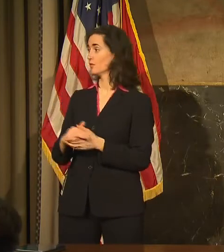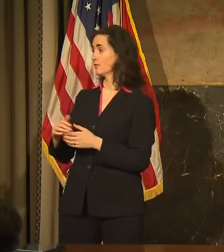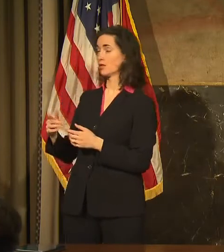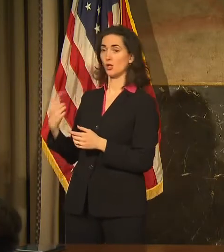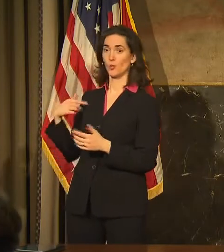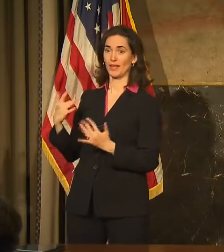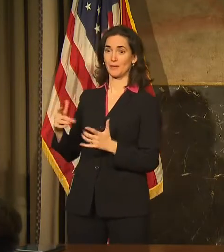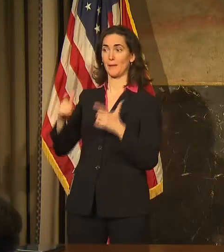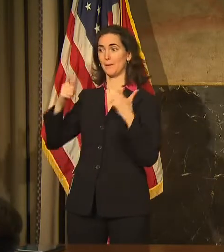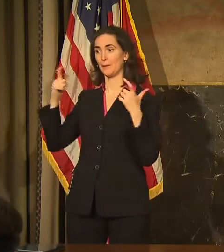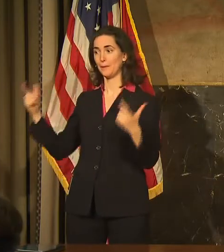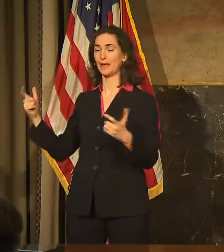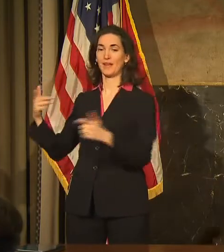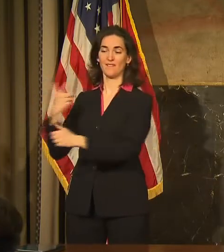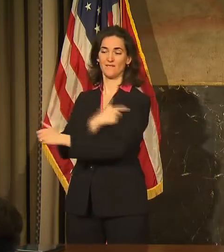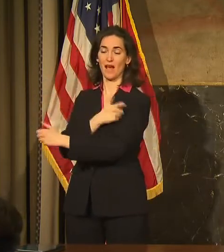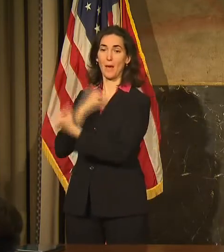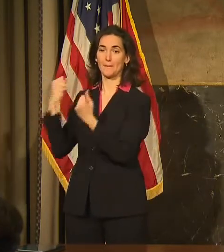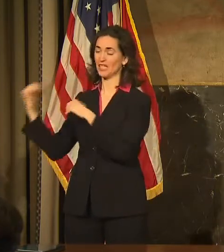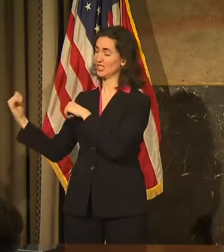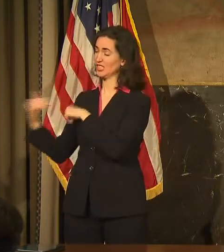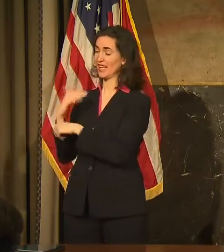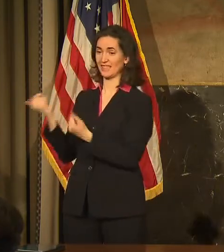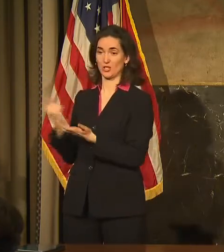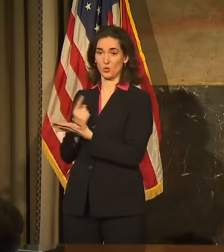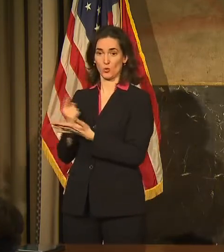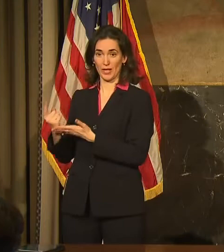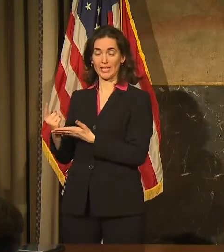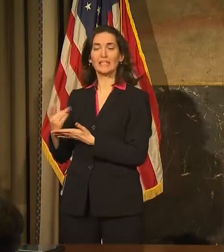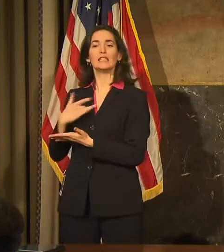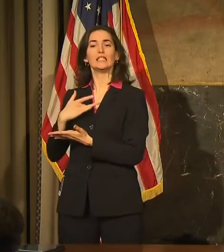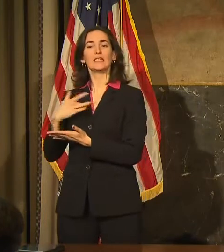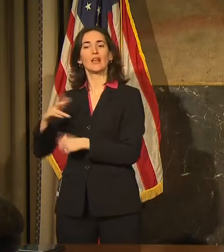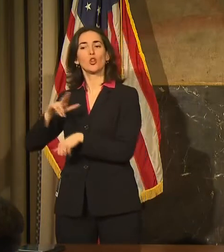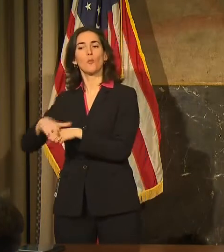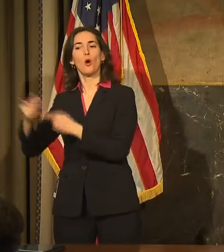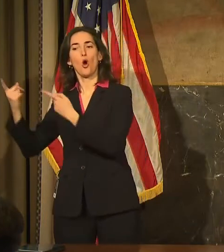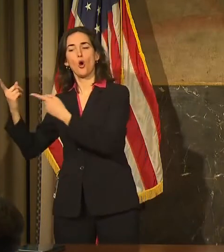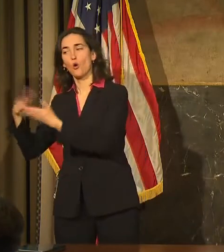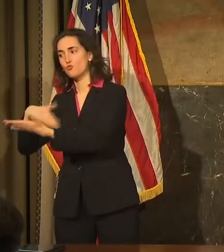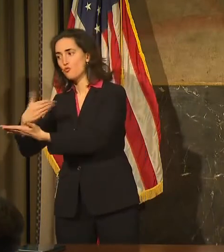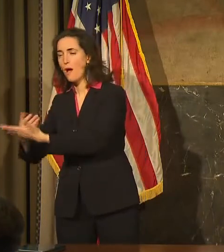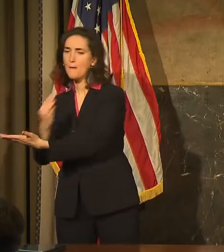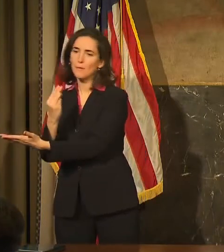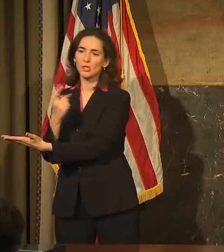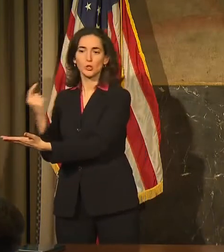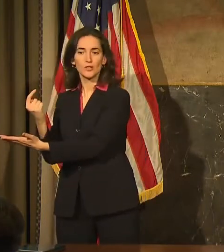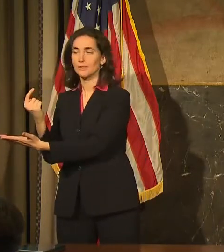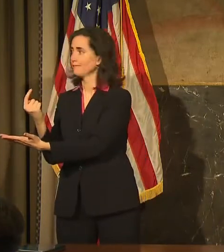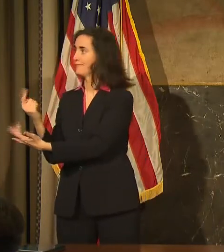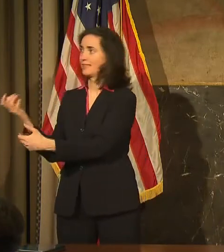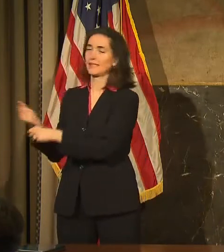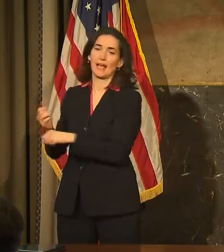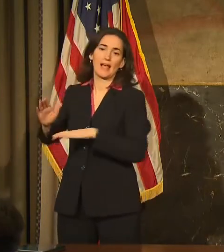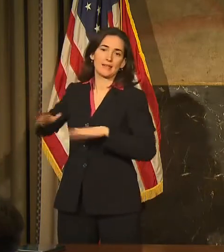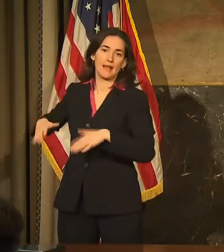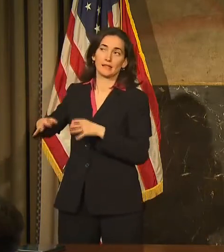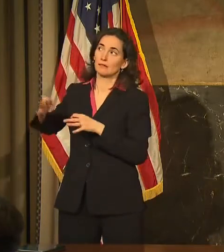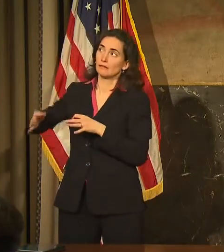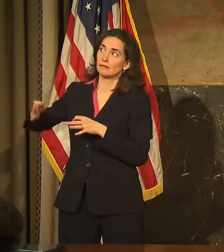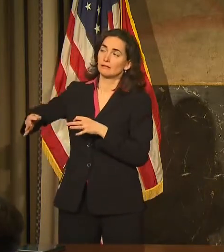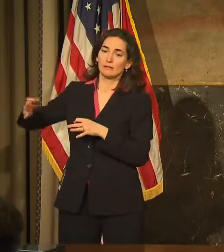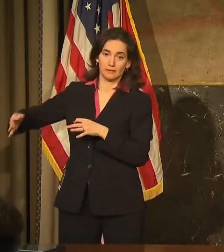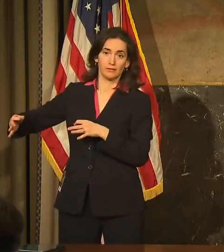of Pfizer and Moderna for this week, which normally would come in on Monday and Tuesday, haven't yet arrived. And